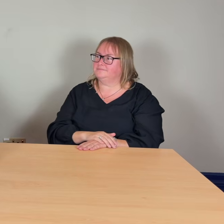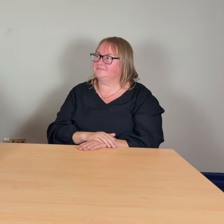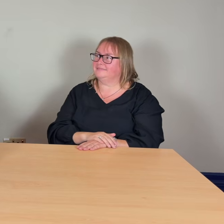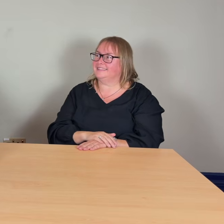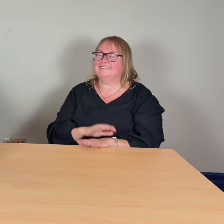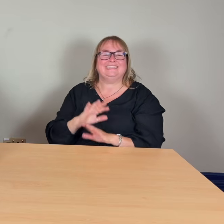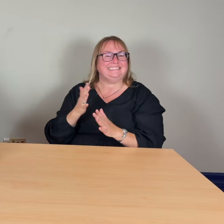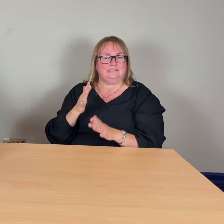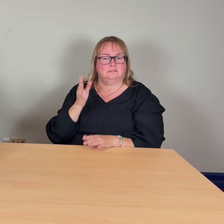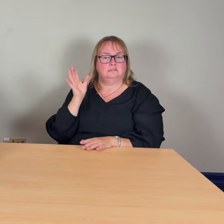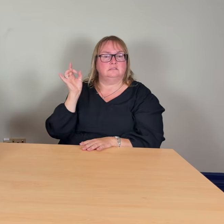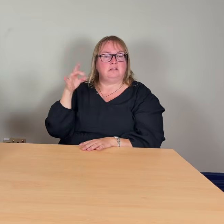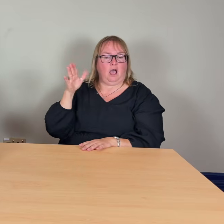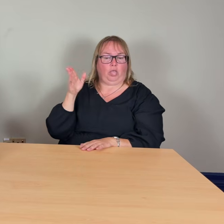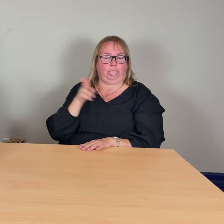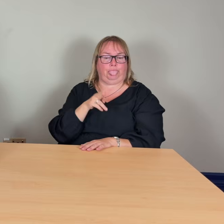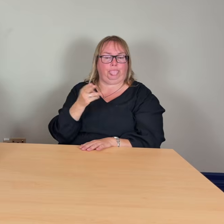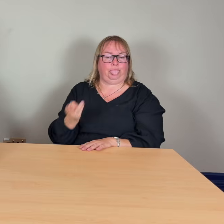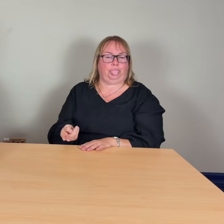Otherwise the star won't stick.